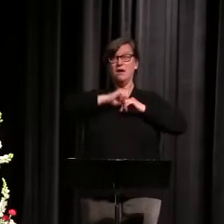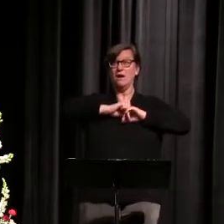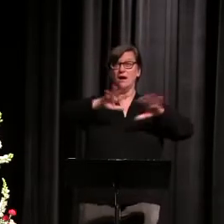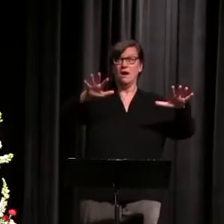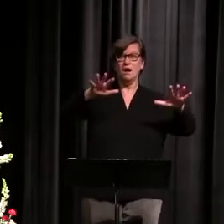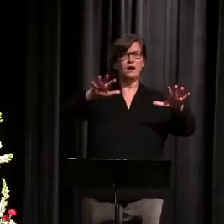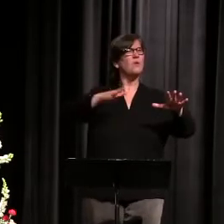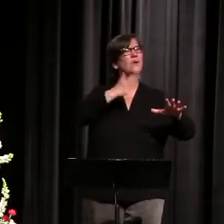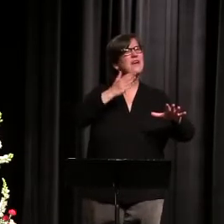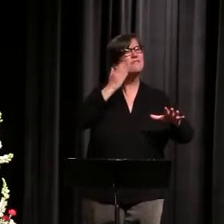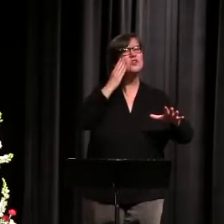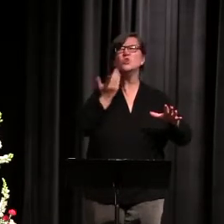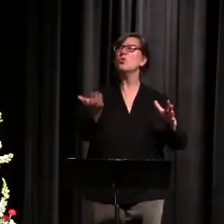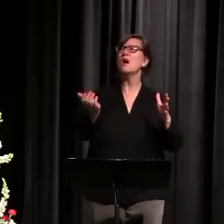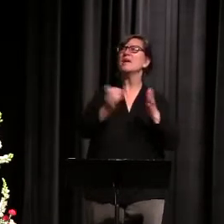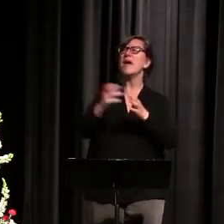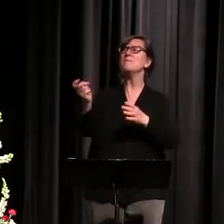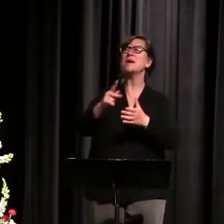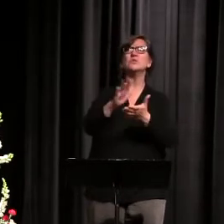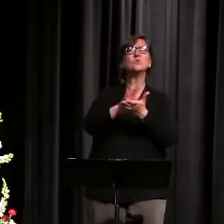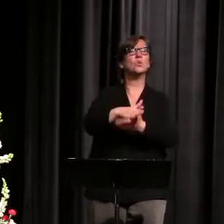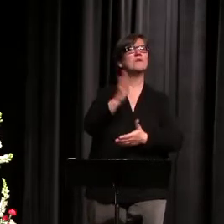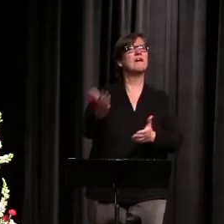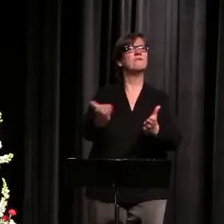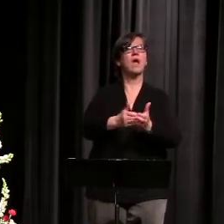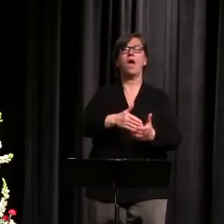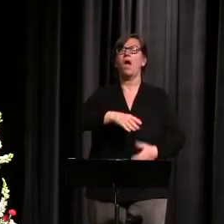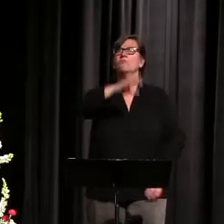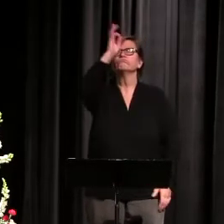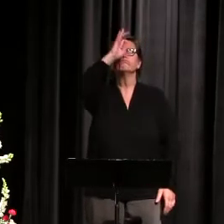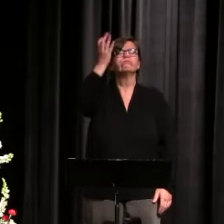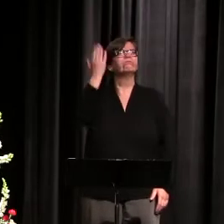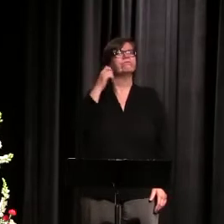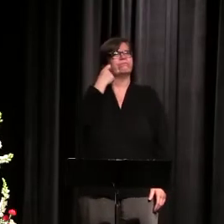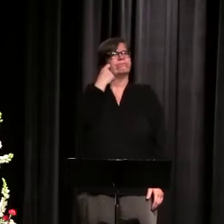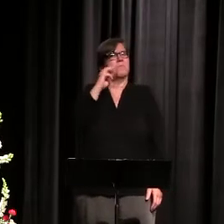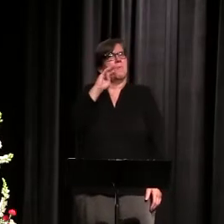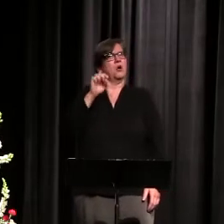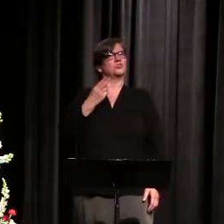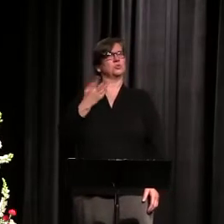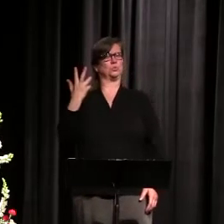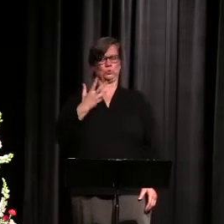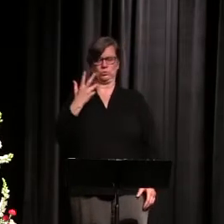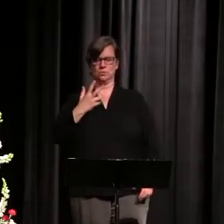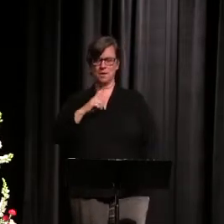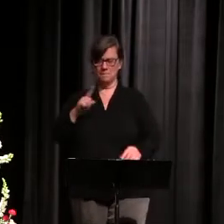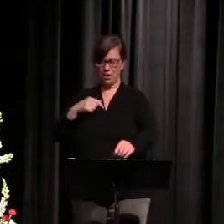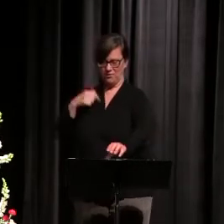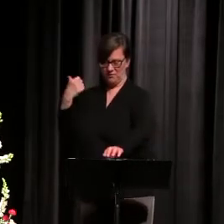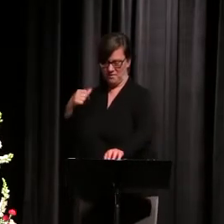class, of square dancing to Mr. Callahan's classic rendition of Pink Cadillac,